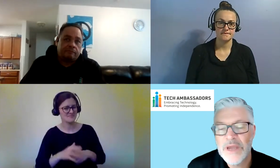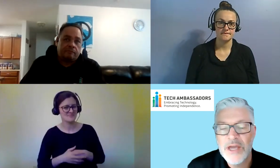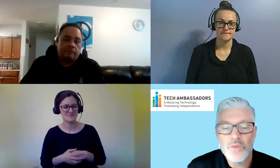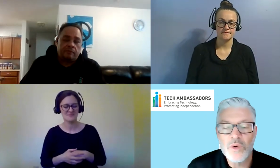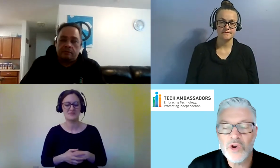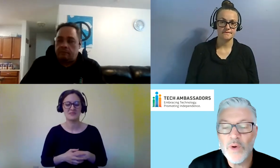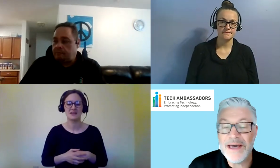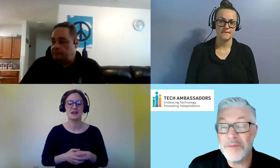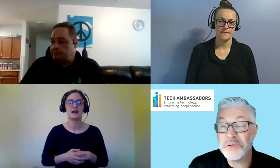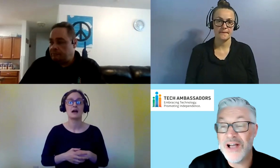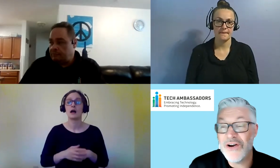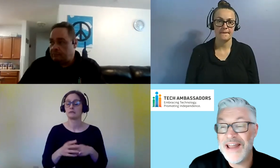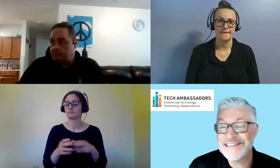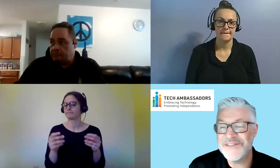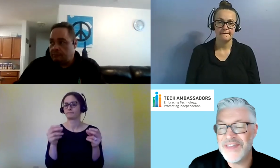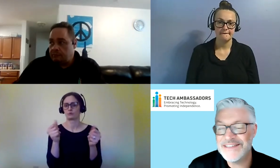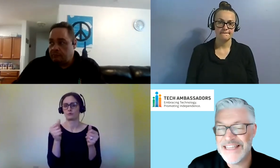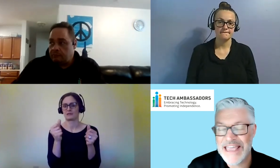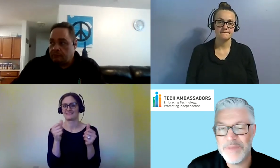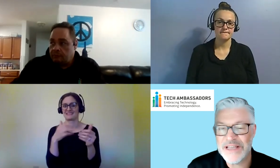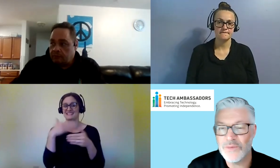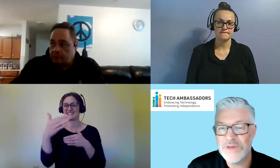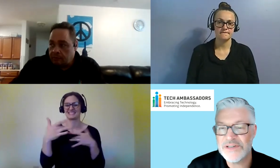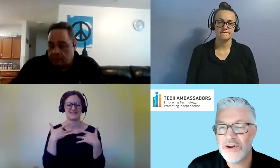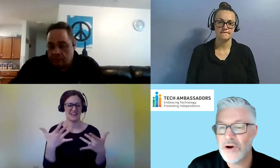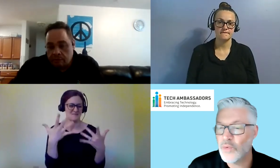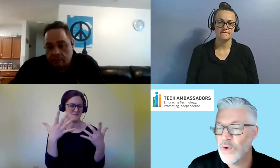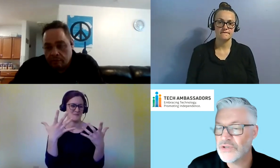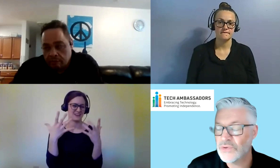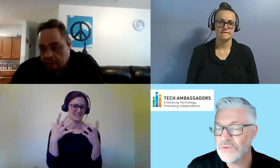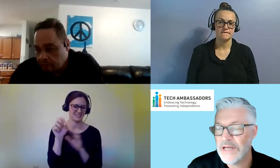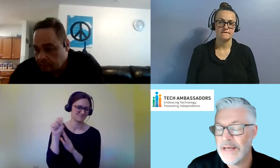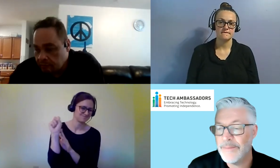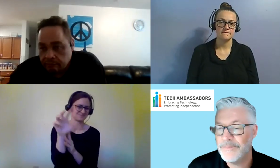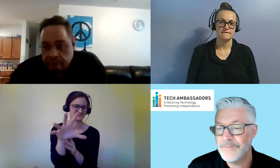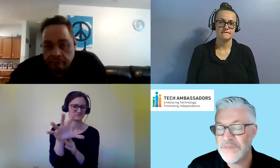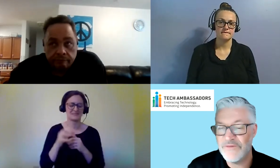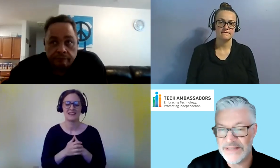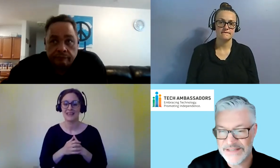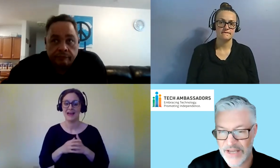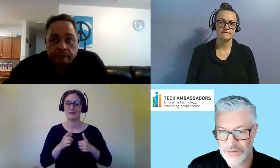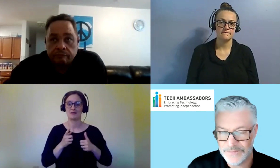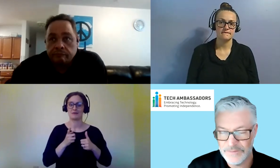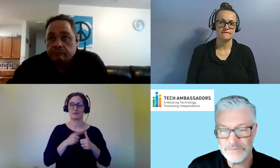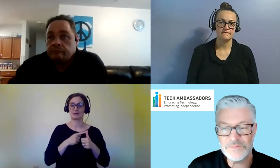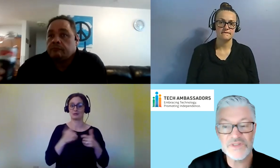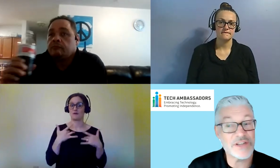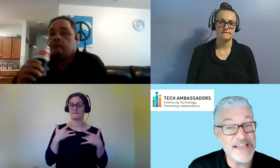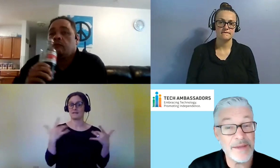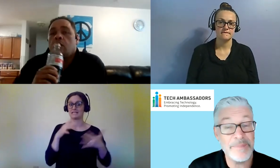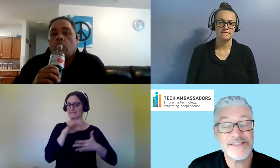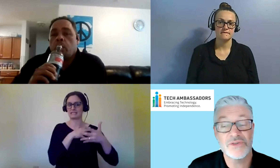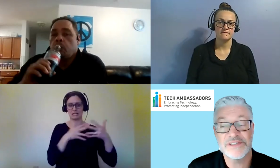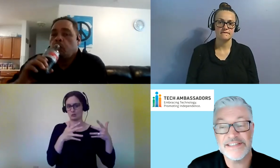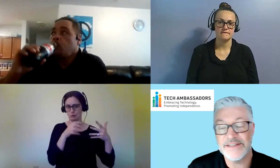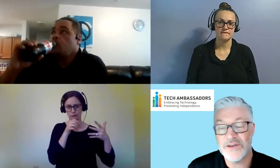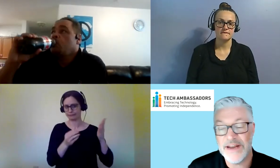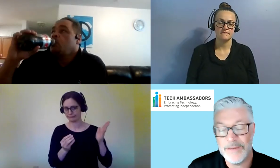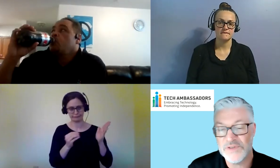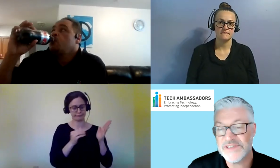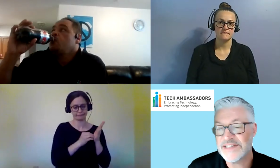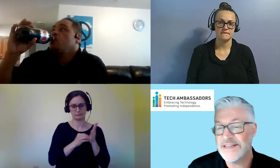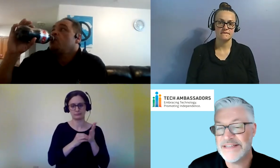to real quick kind of plug our next event again because it wasn't on our original event schedule. It's called Tech Ambassadors